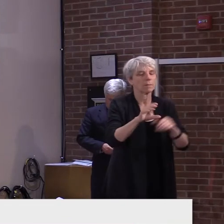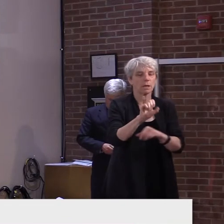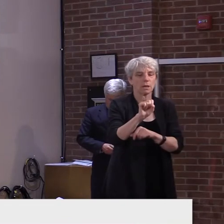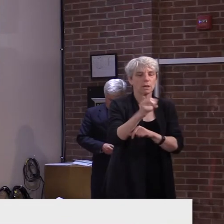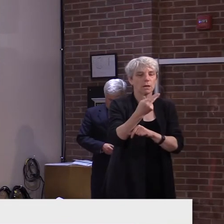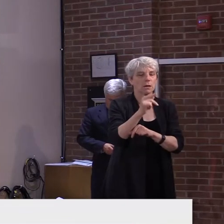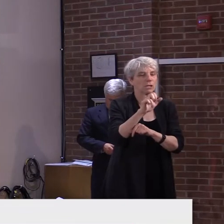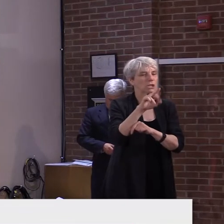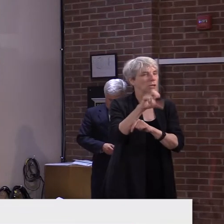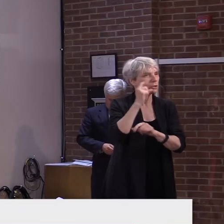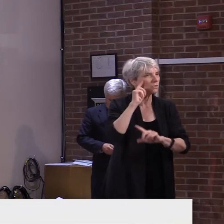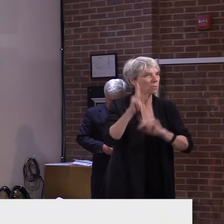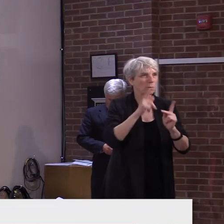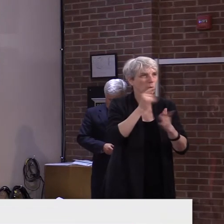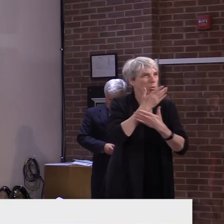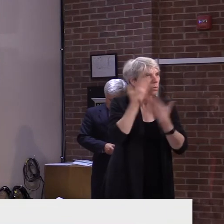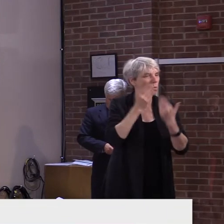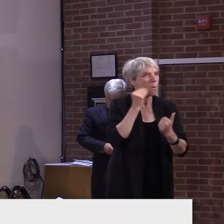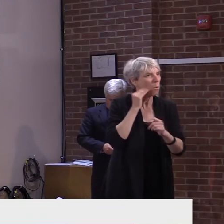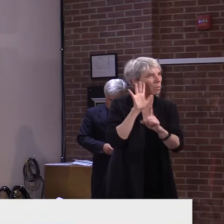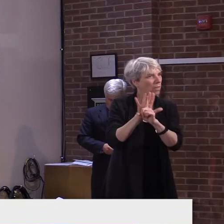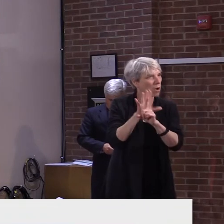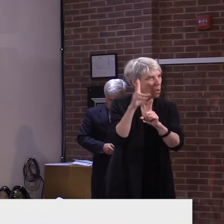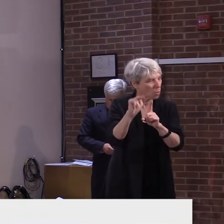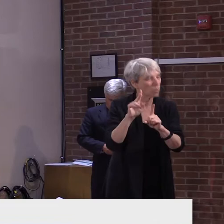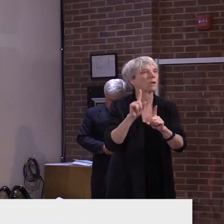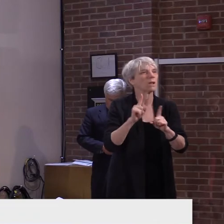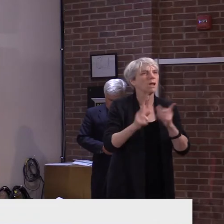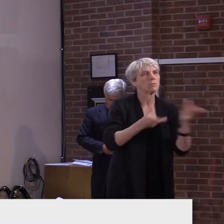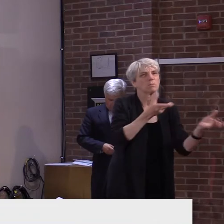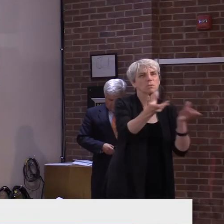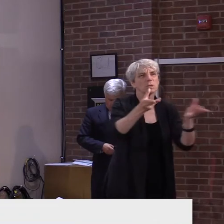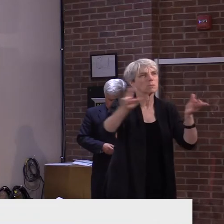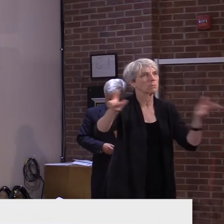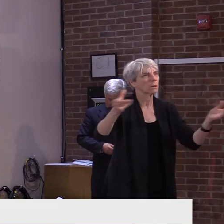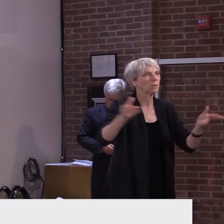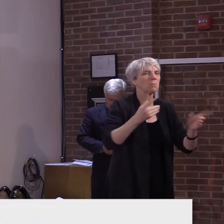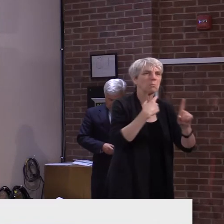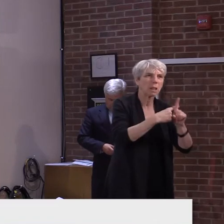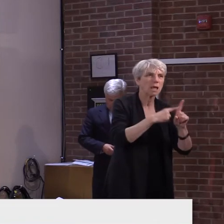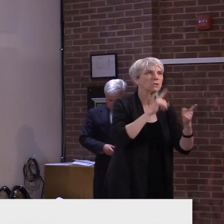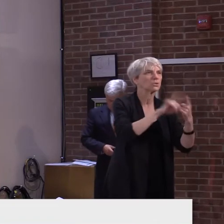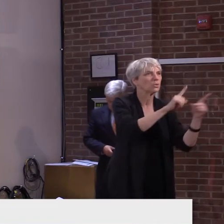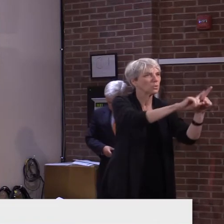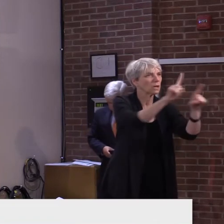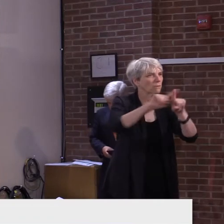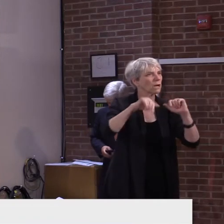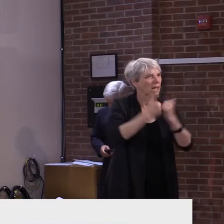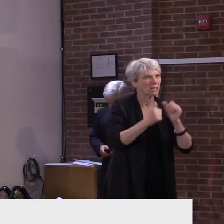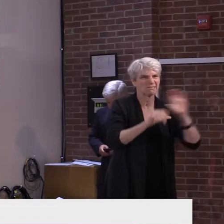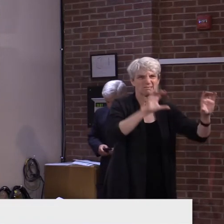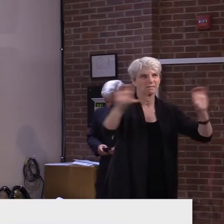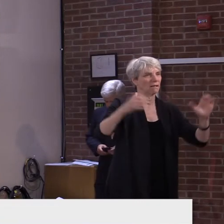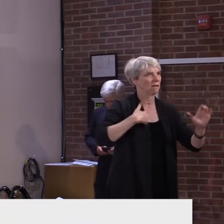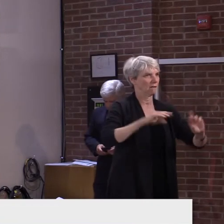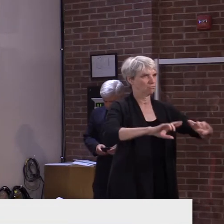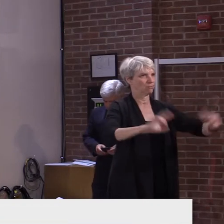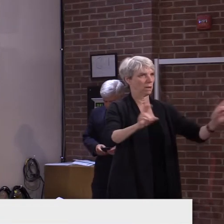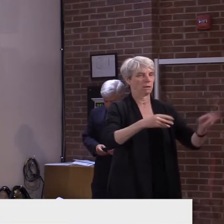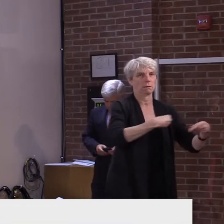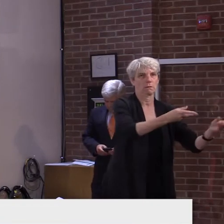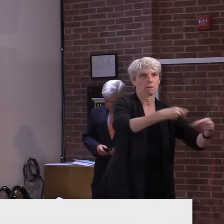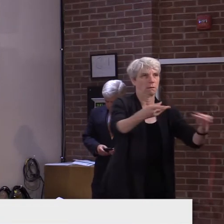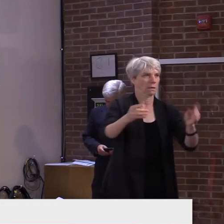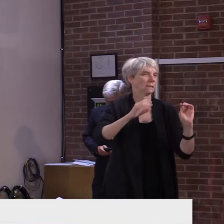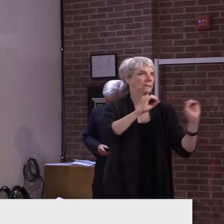serving those experiencing homelessness, and other social service organizations. We've also worked to include or to expand